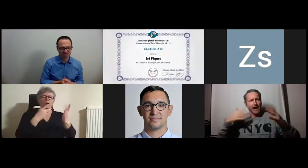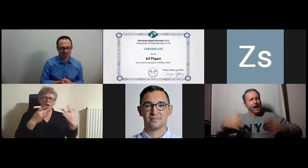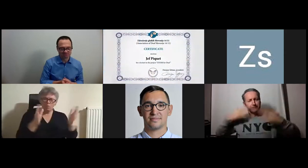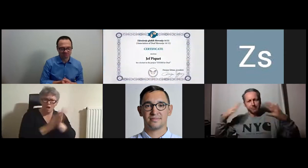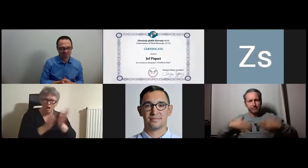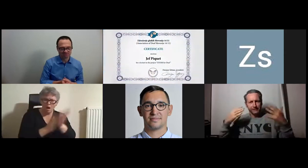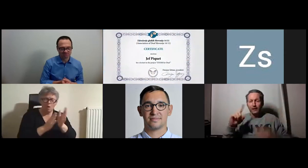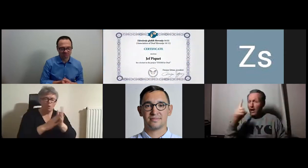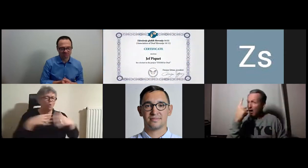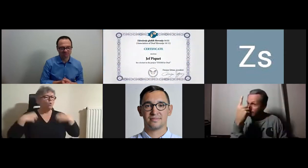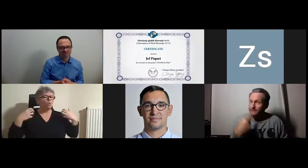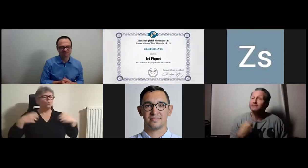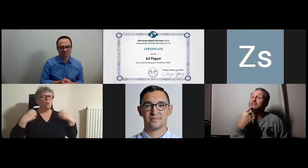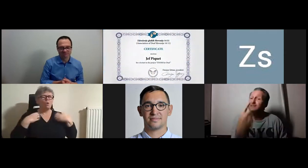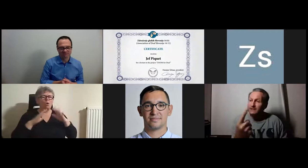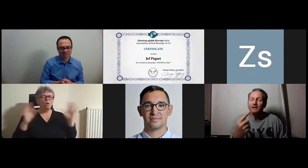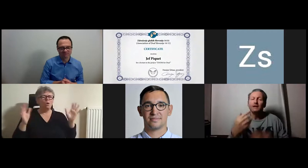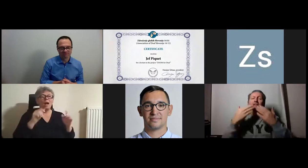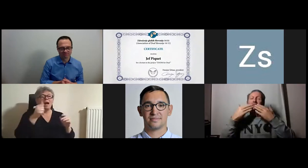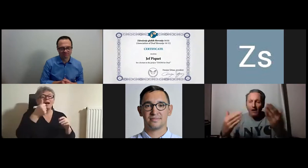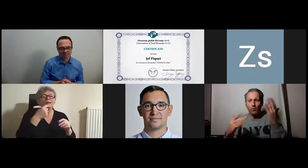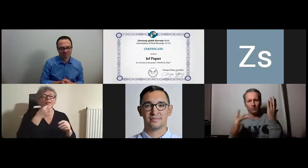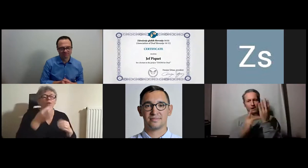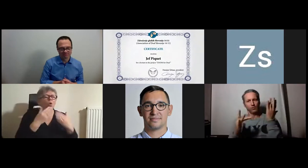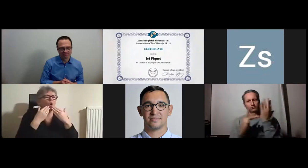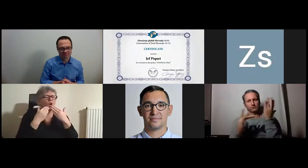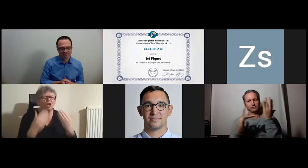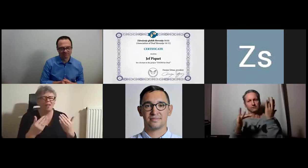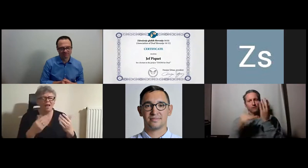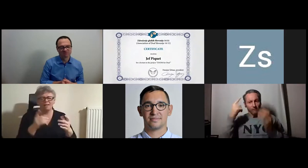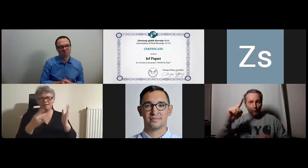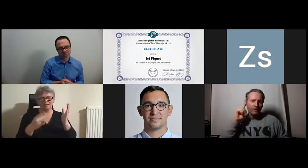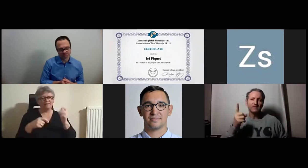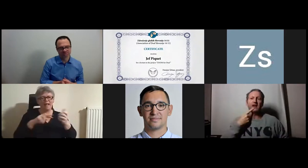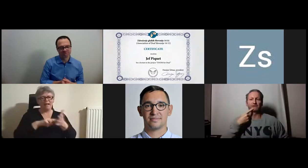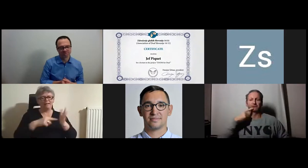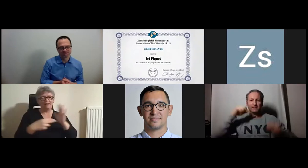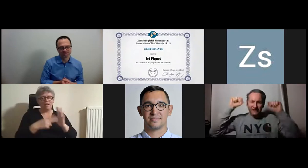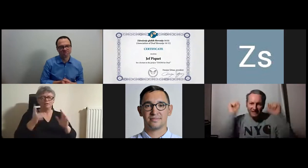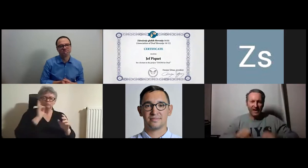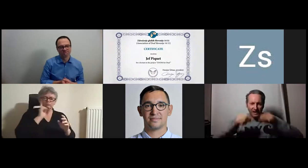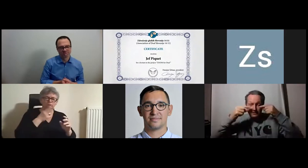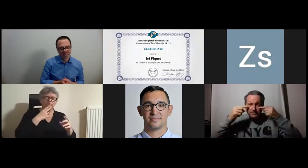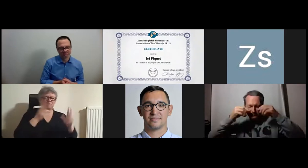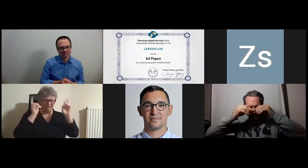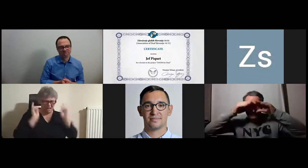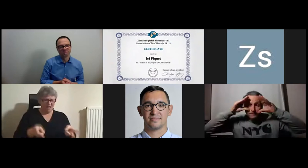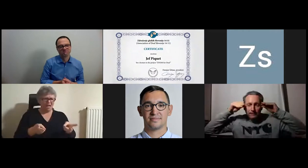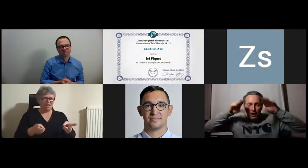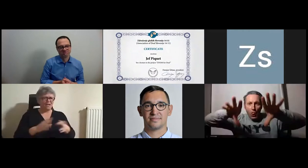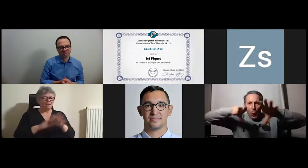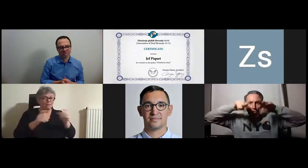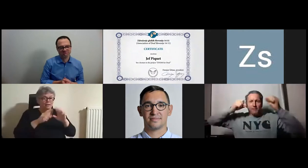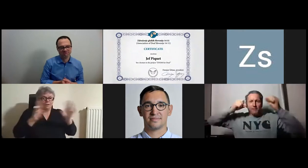other presenters, so happy that I could be involved. And thanks to the tech team. And thanks